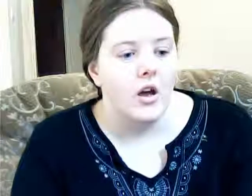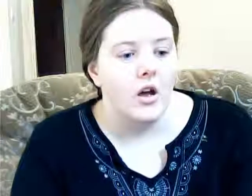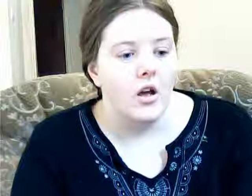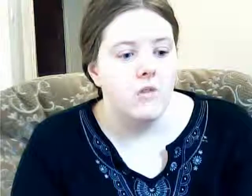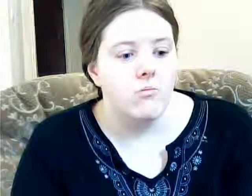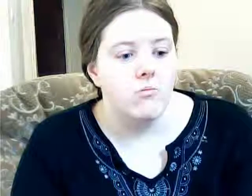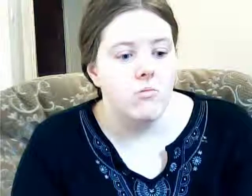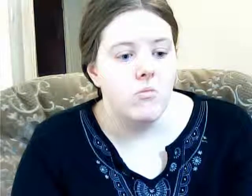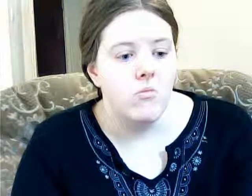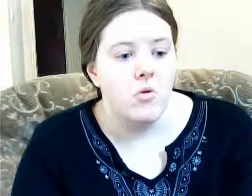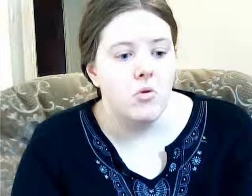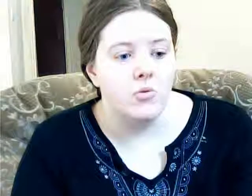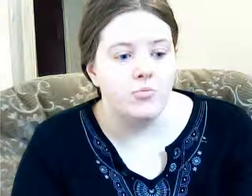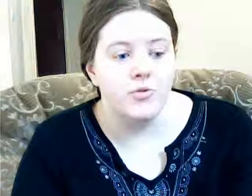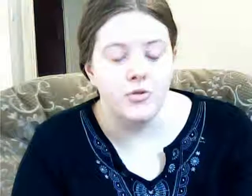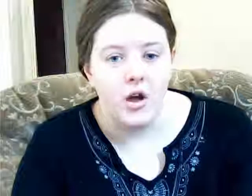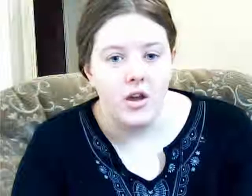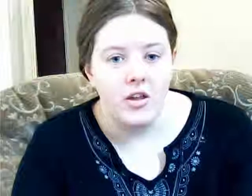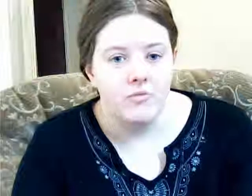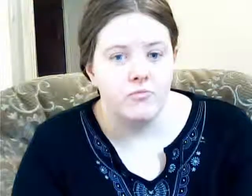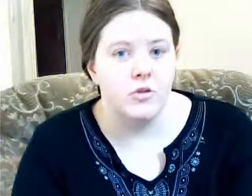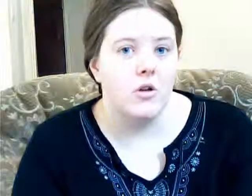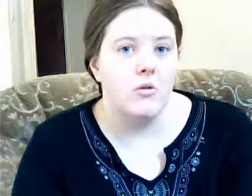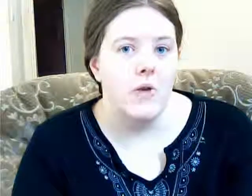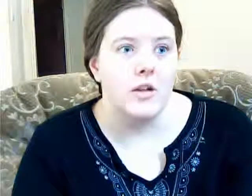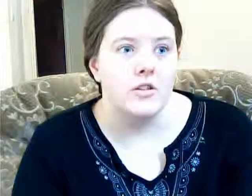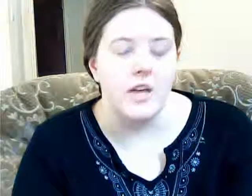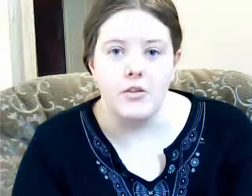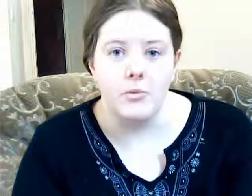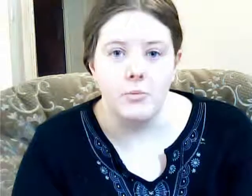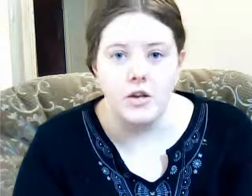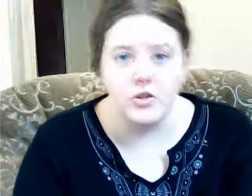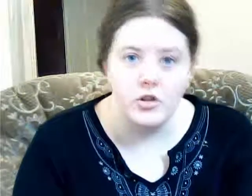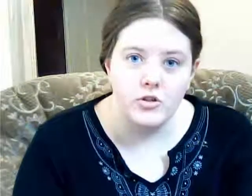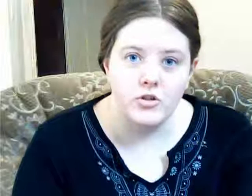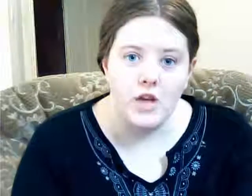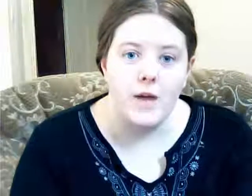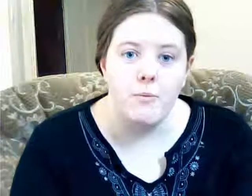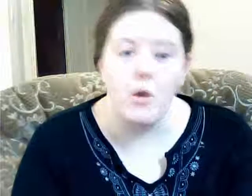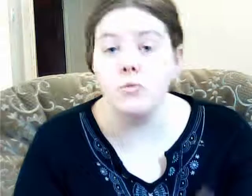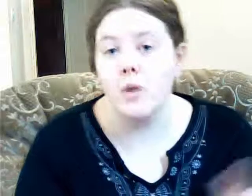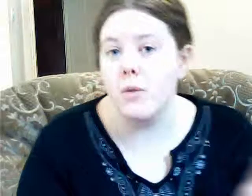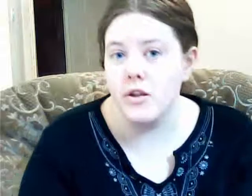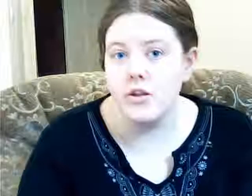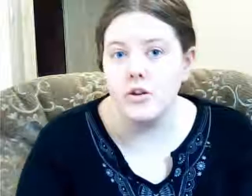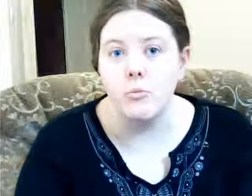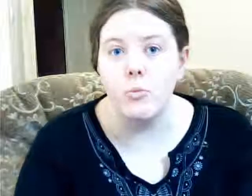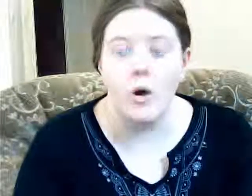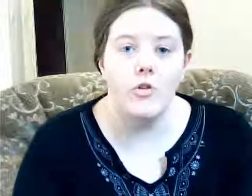um i will try to go and take some pictures and post my opinion of what i thought